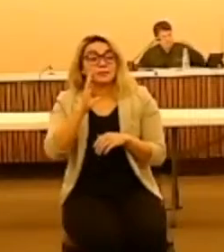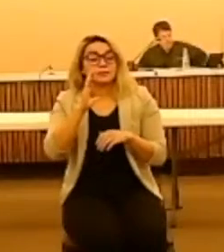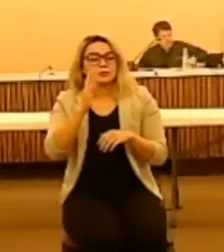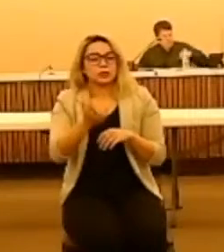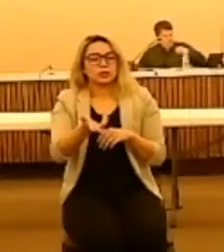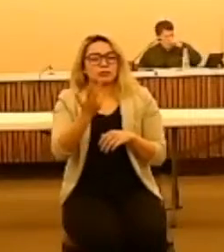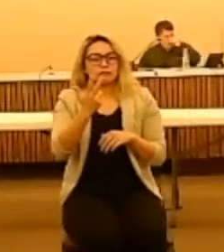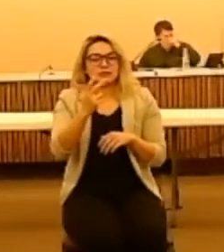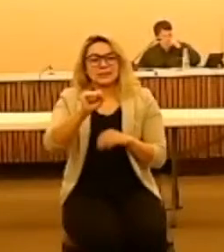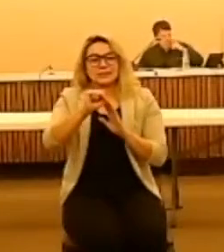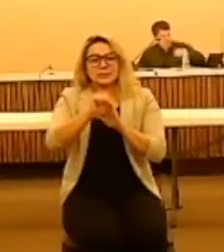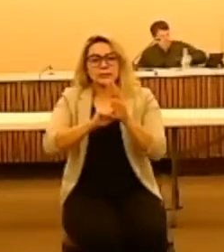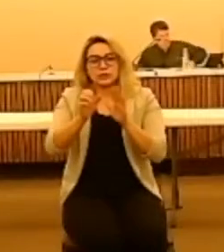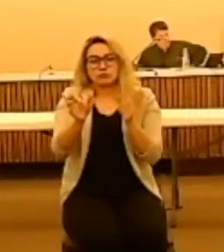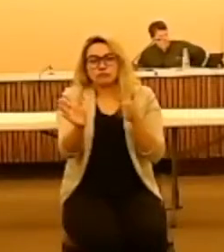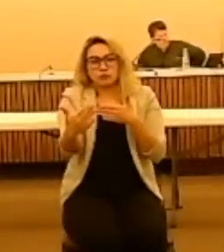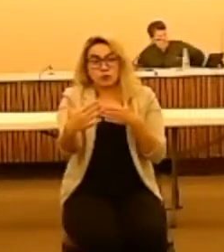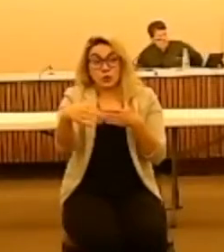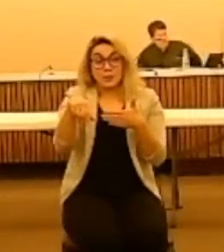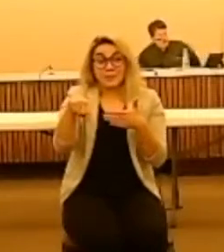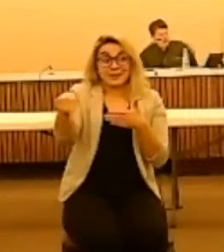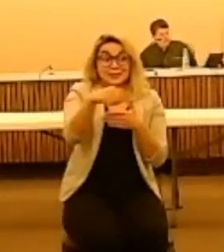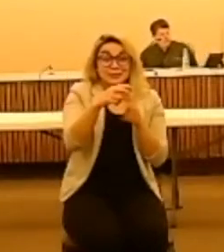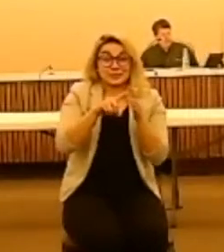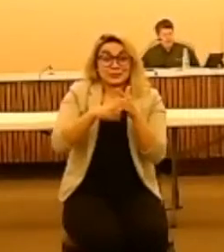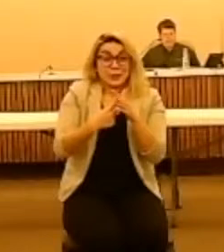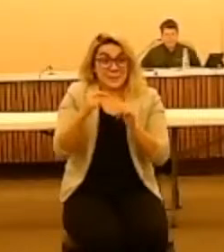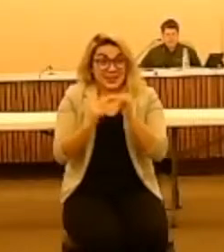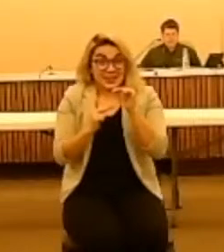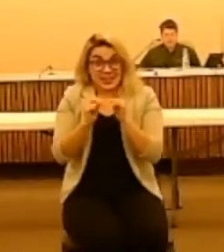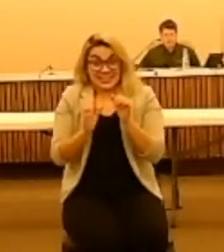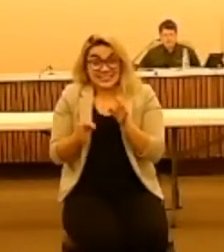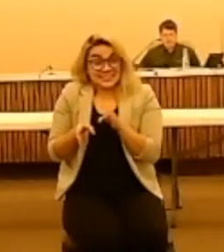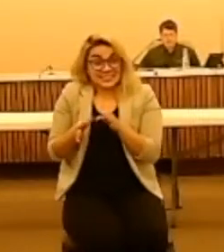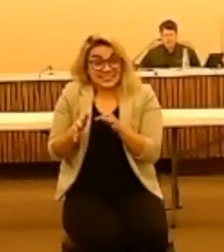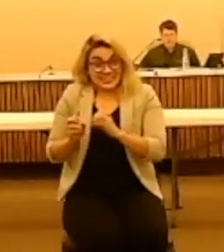room. Our DPW crews are doing that.